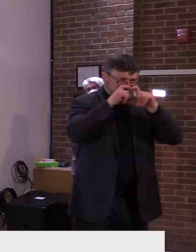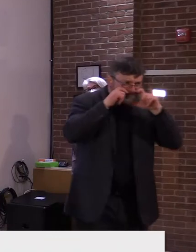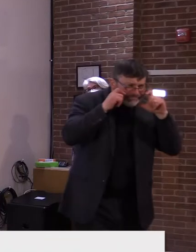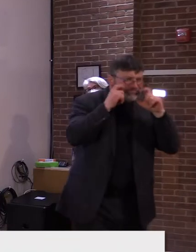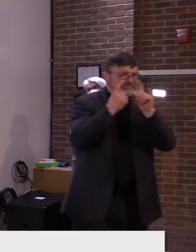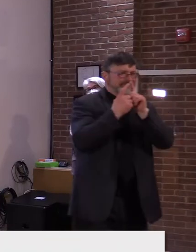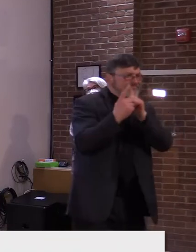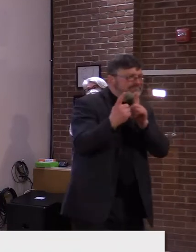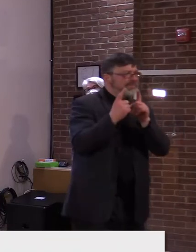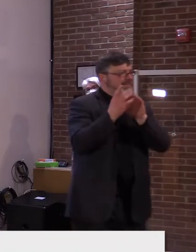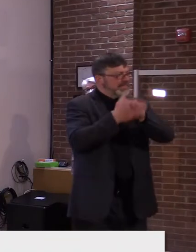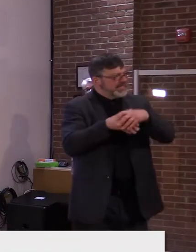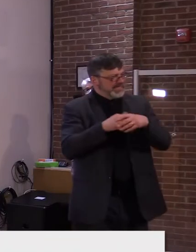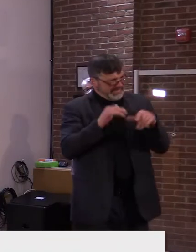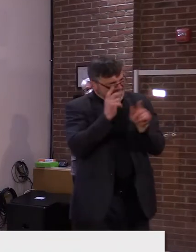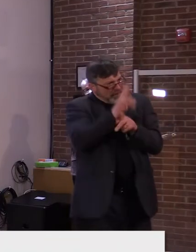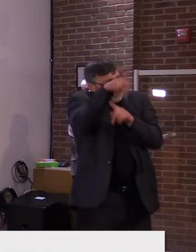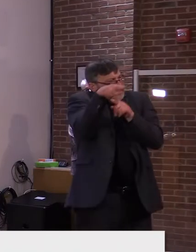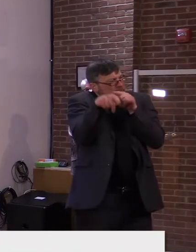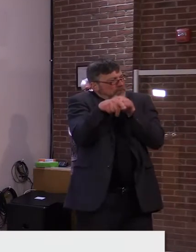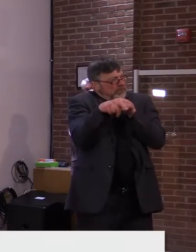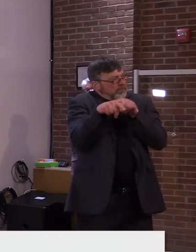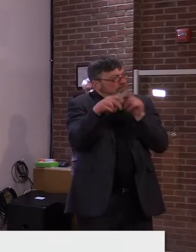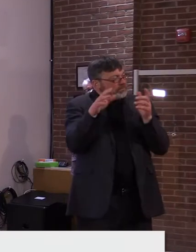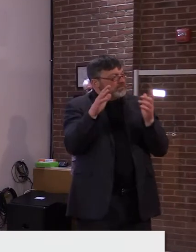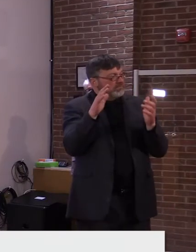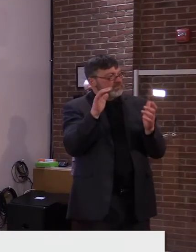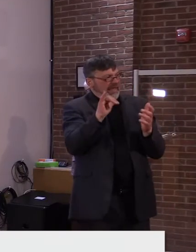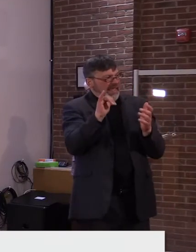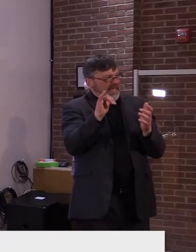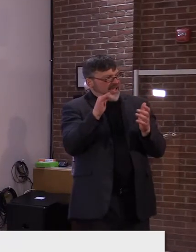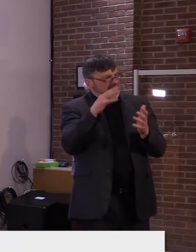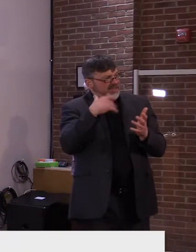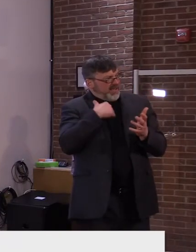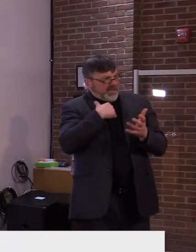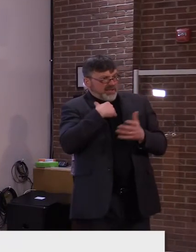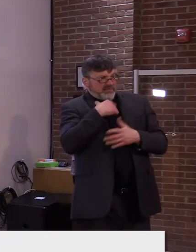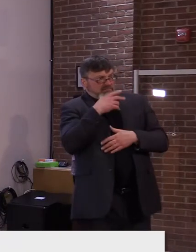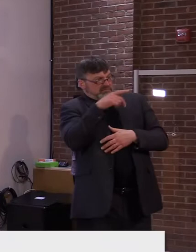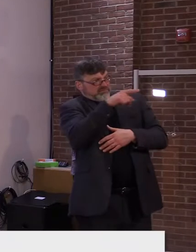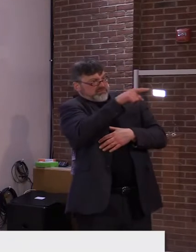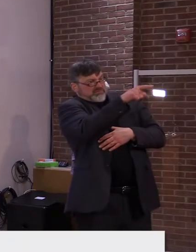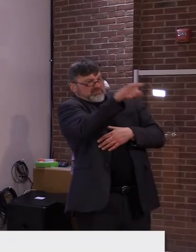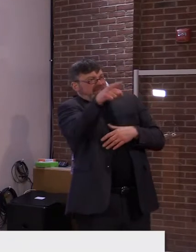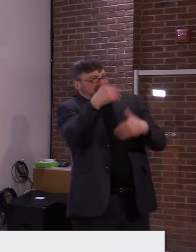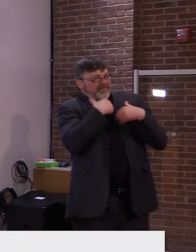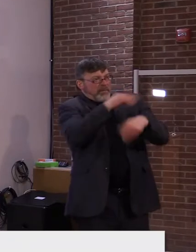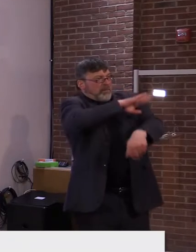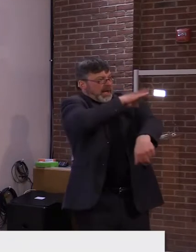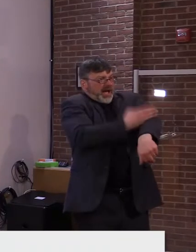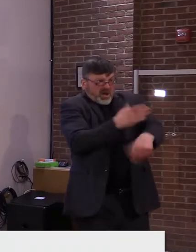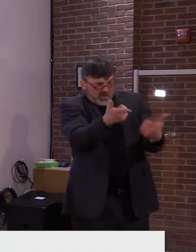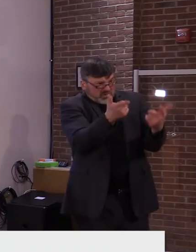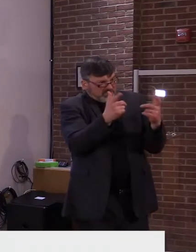We've recognized the power that Vermonters have with this pandemic all along, and they have the power yet to